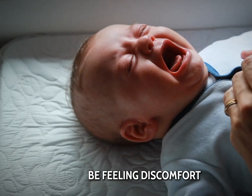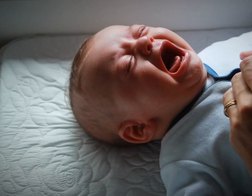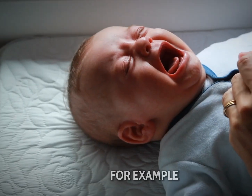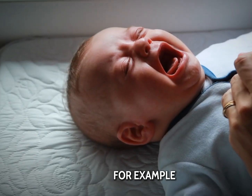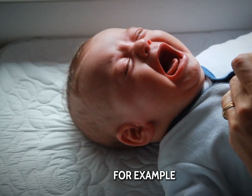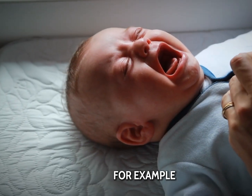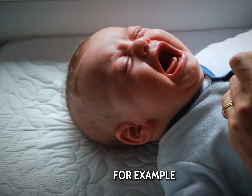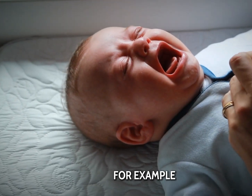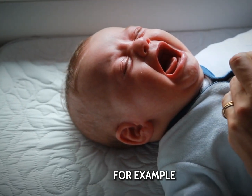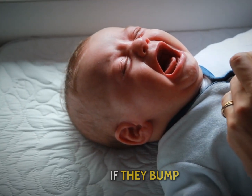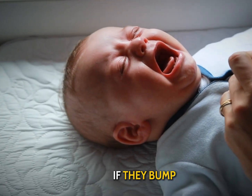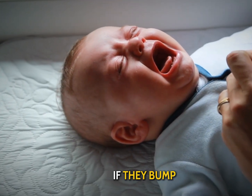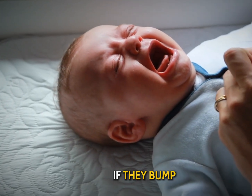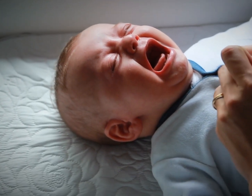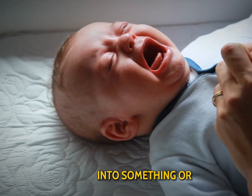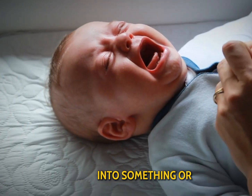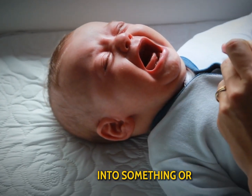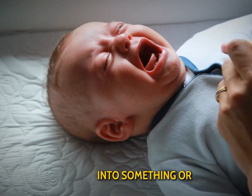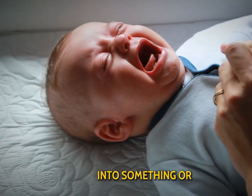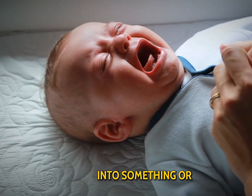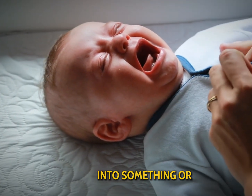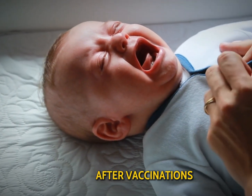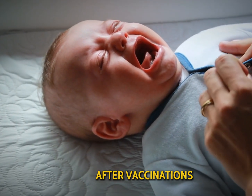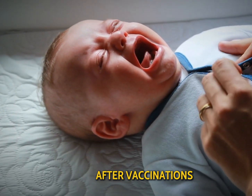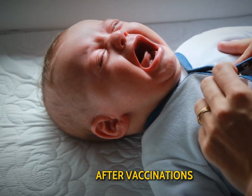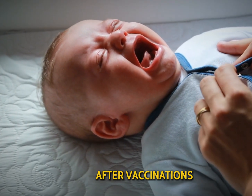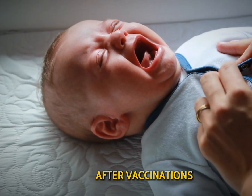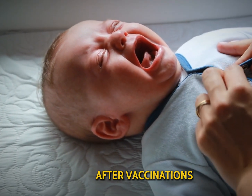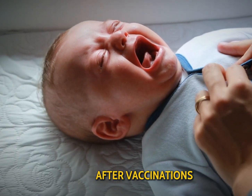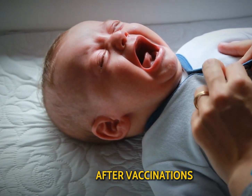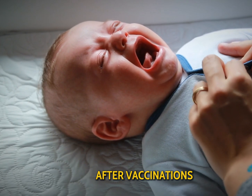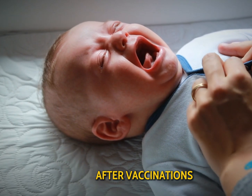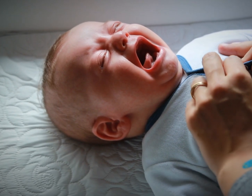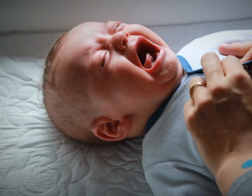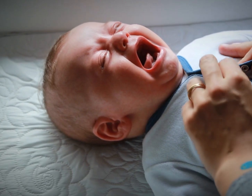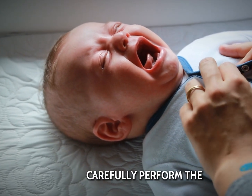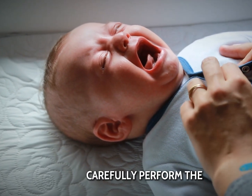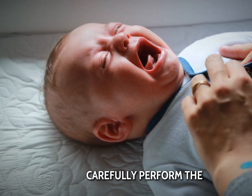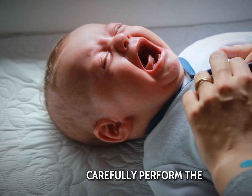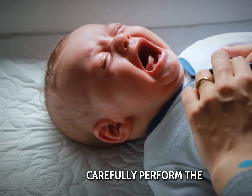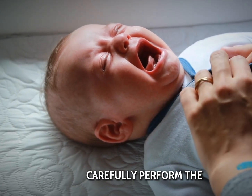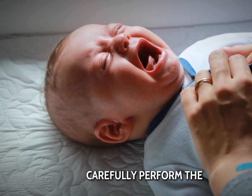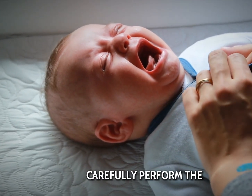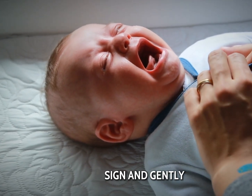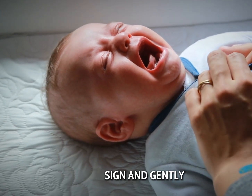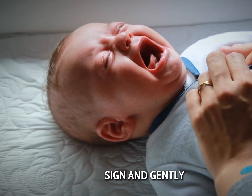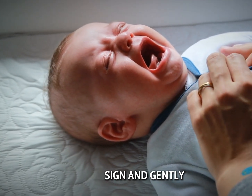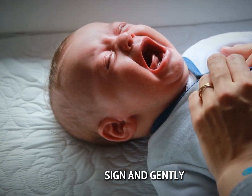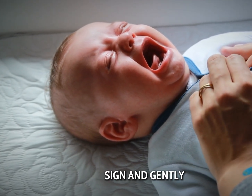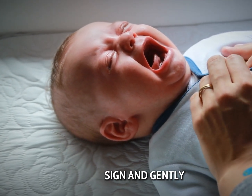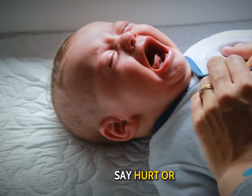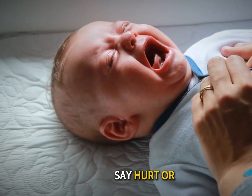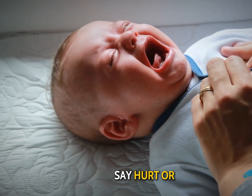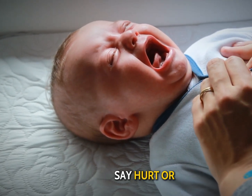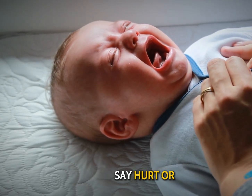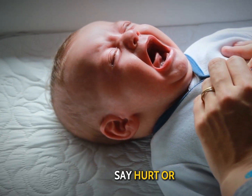For example, if they bump into something or after vaccinations. Carefully perform the sign and gently say, hurt